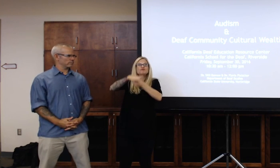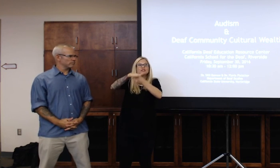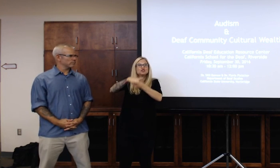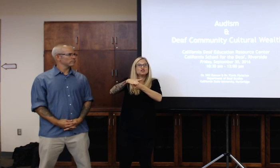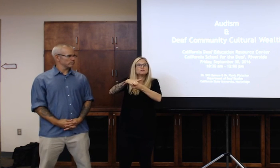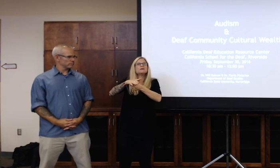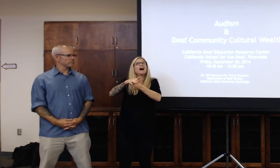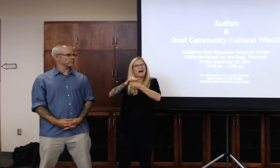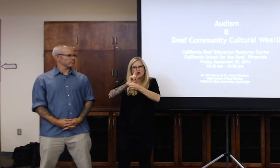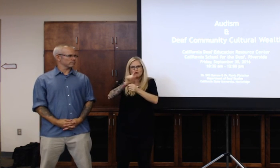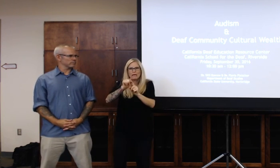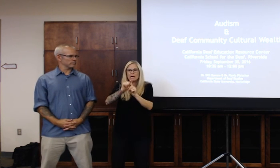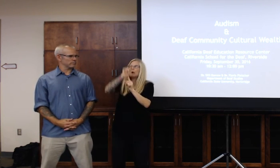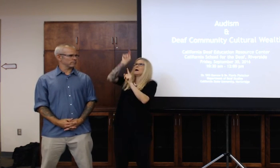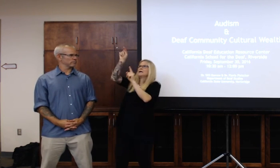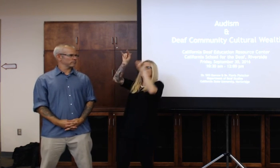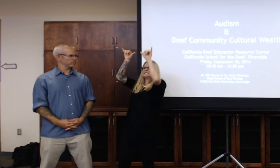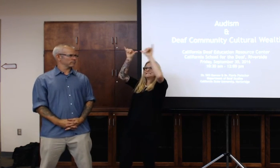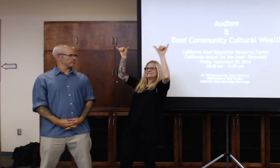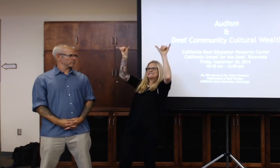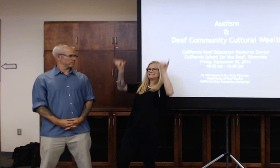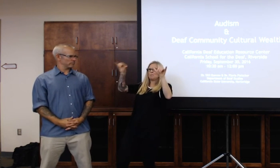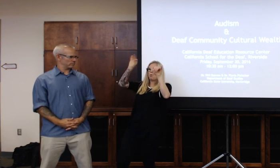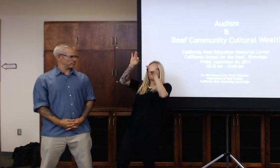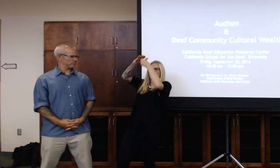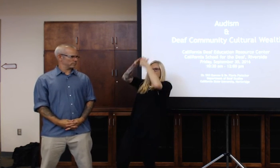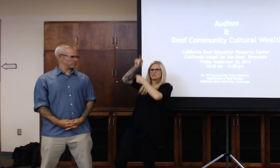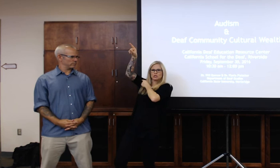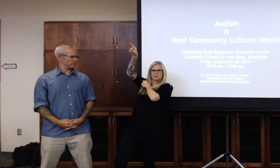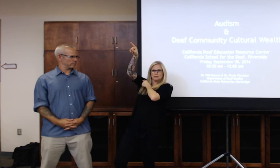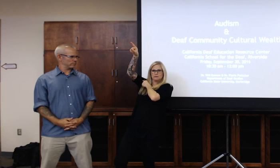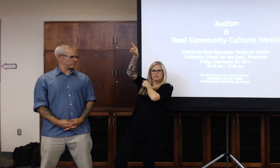lot of those oppressions as a systematic oppression.